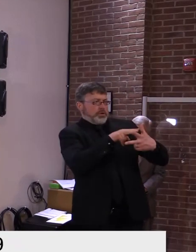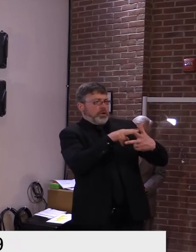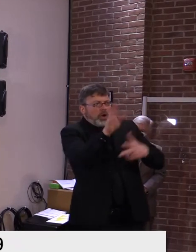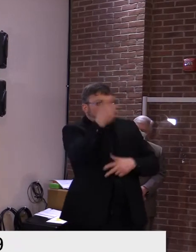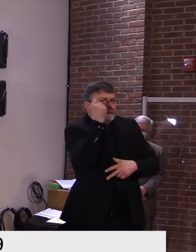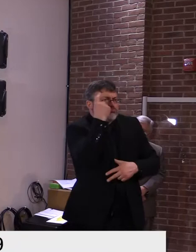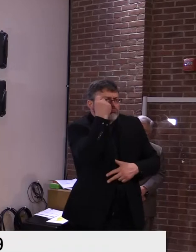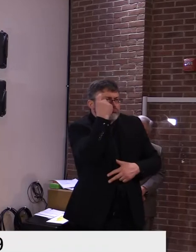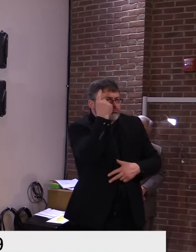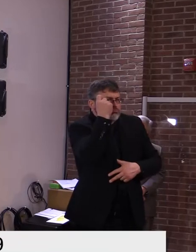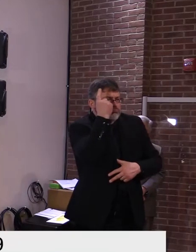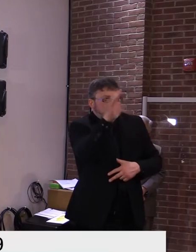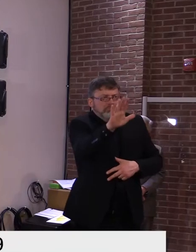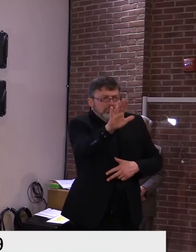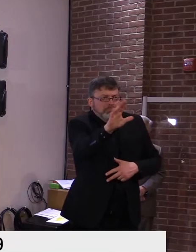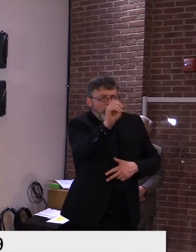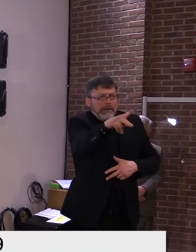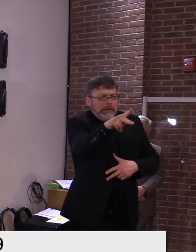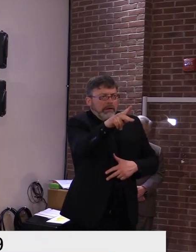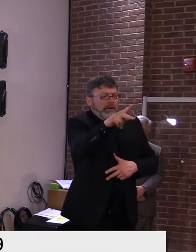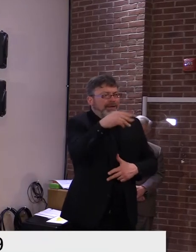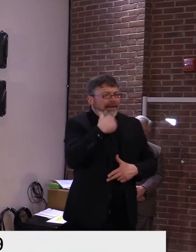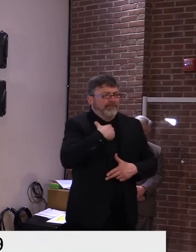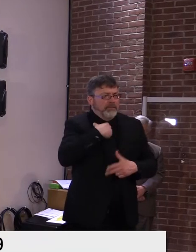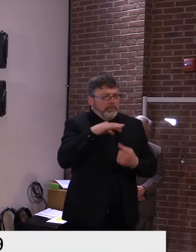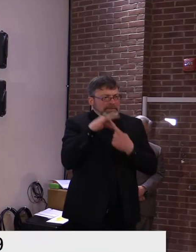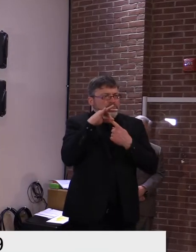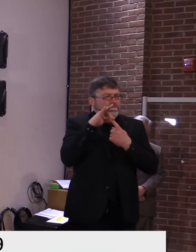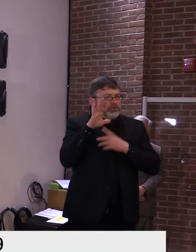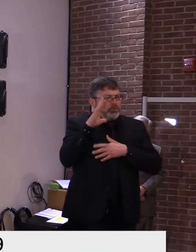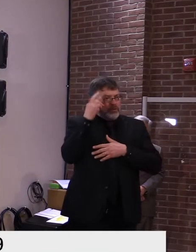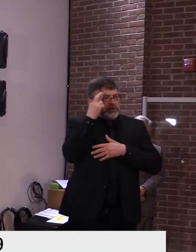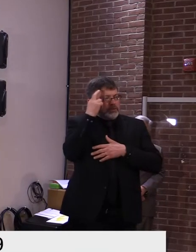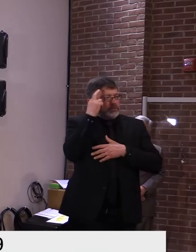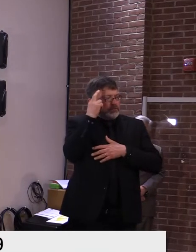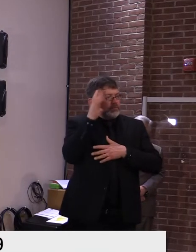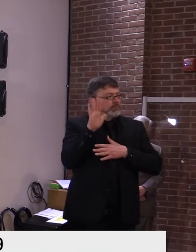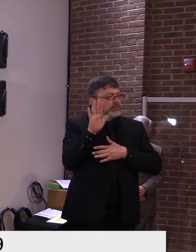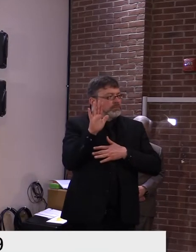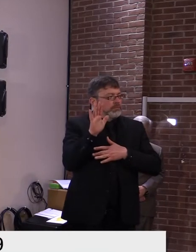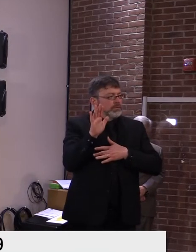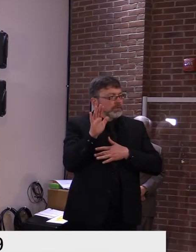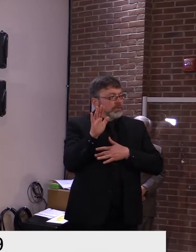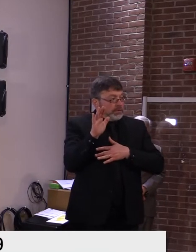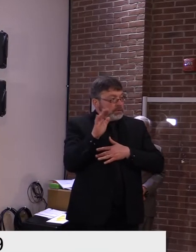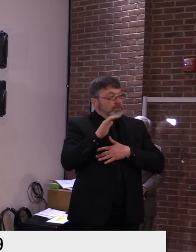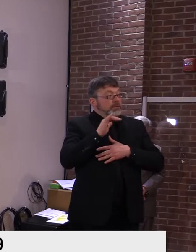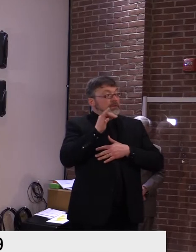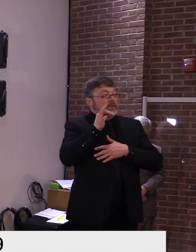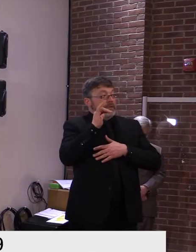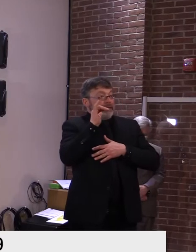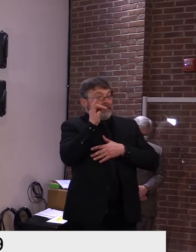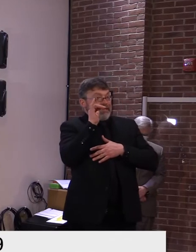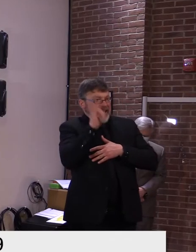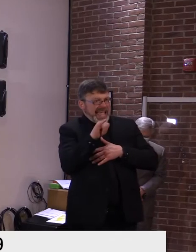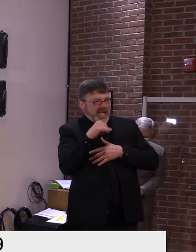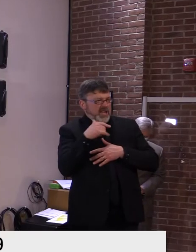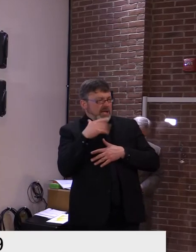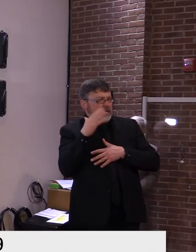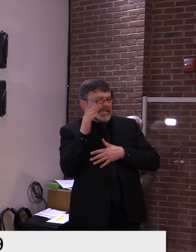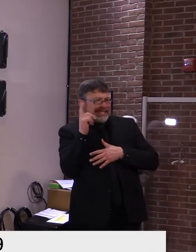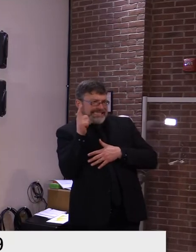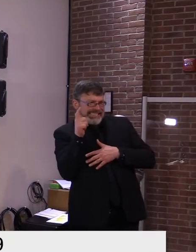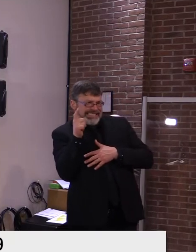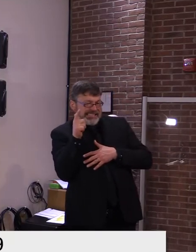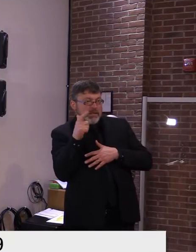yet relevant. But as soon as we can, we will look to quickly accommodate the very few Vermonters who have